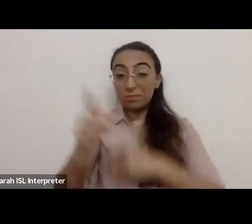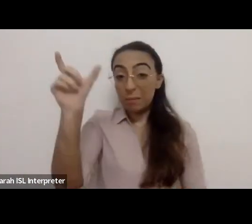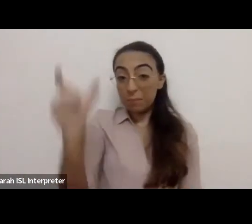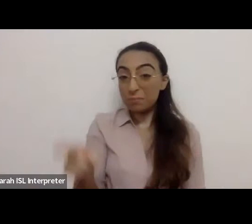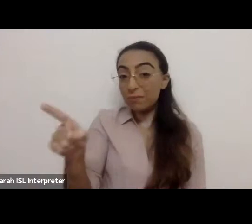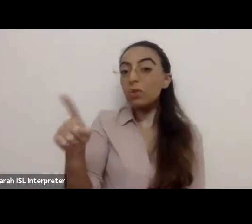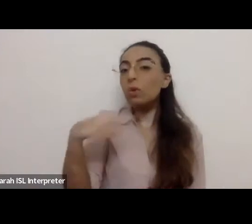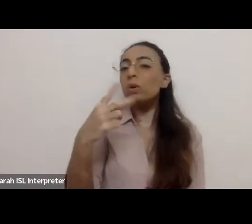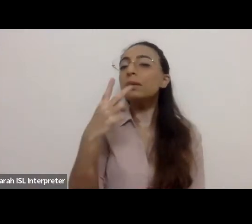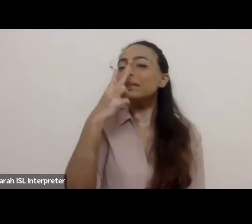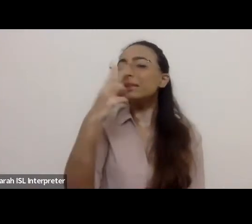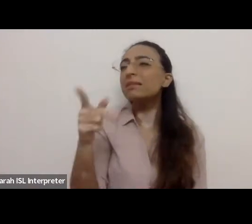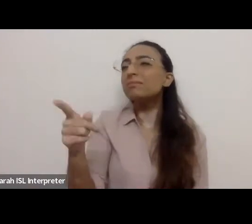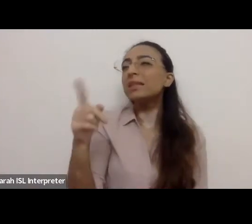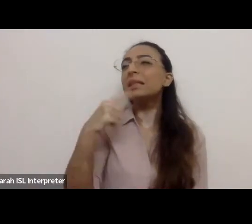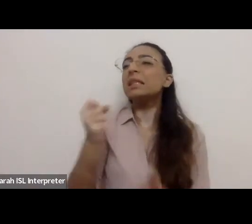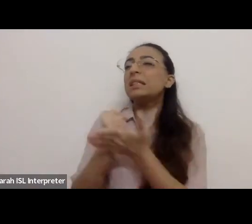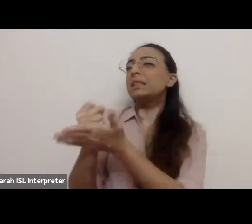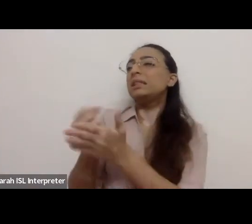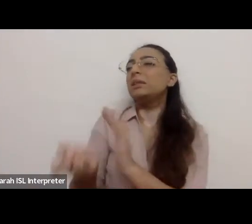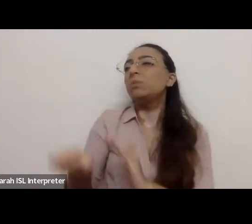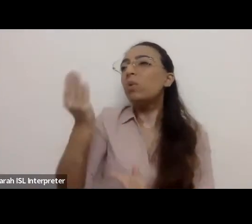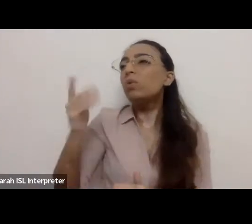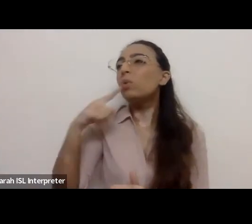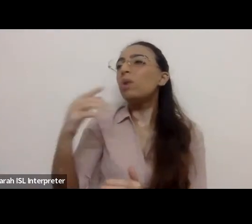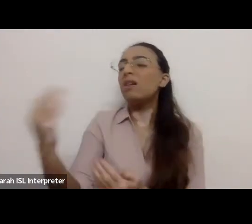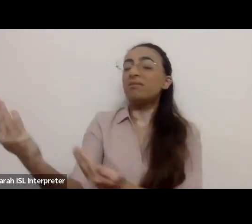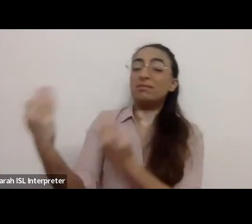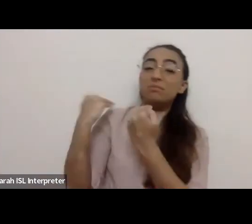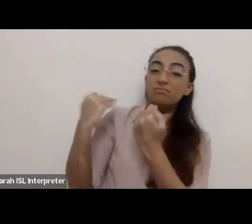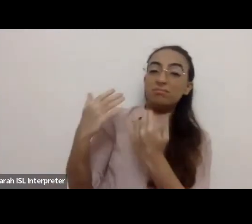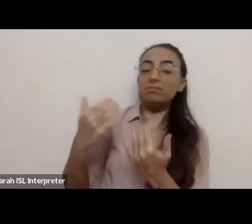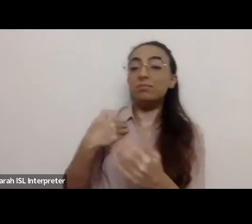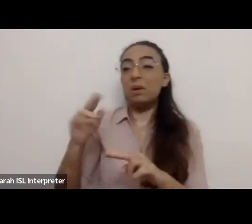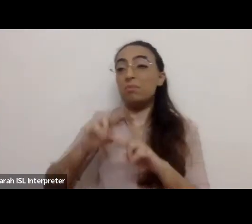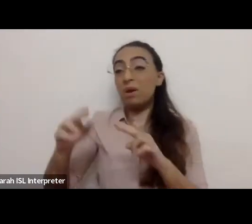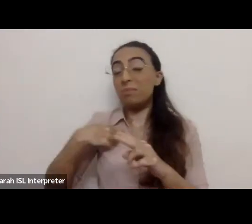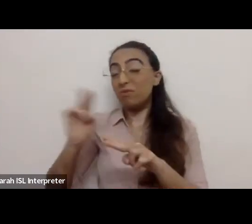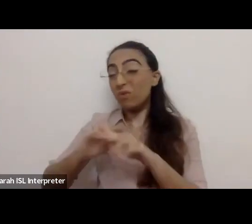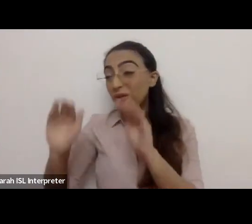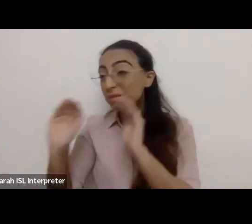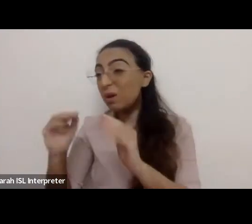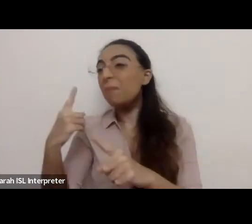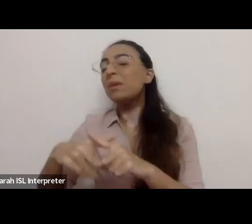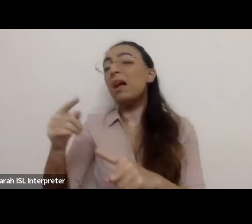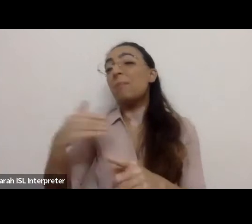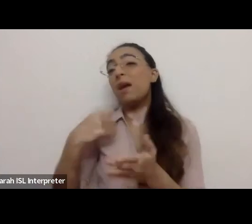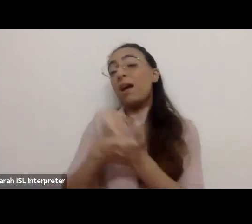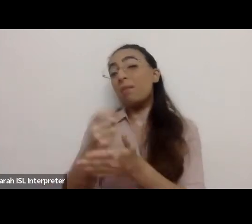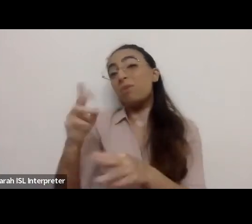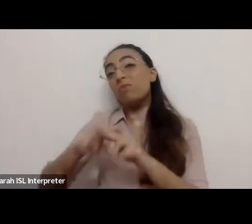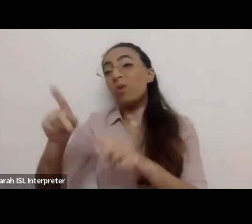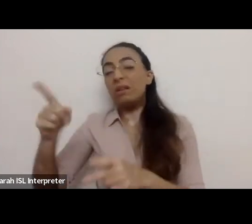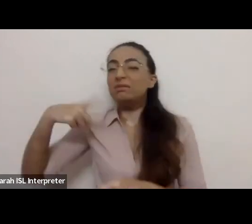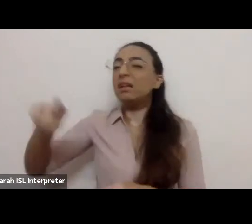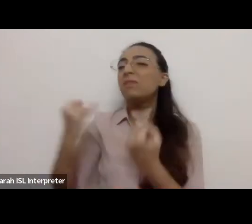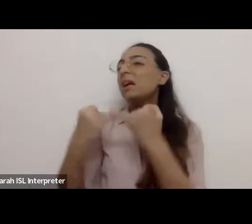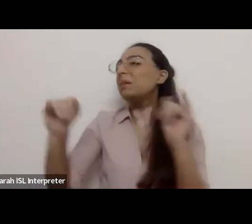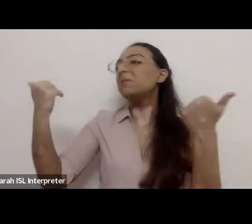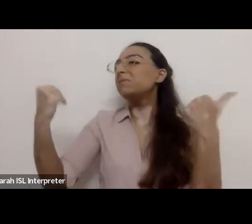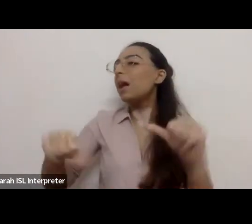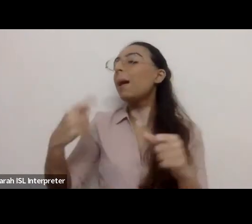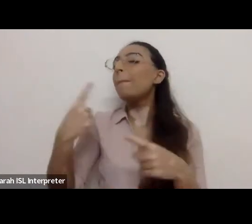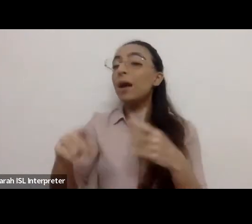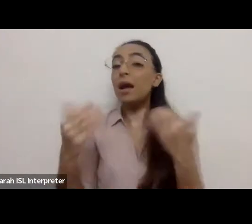people who needed help, who are dependent, and who are basically receivers. The narrative significantly